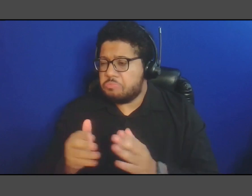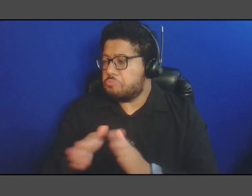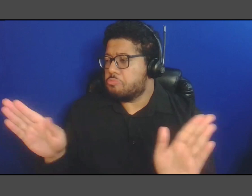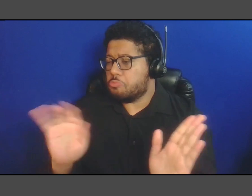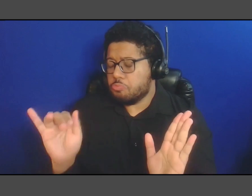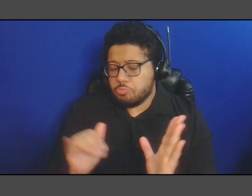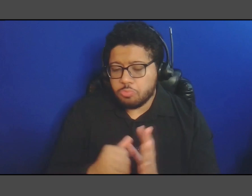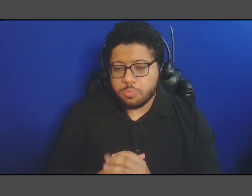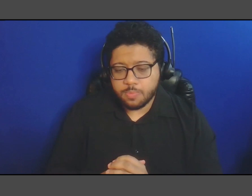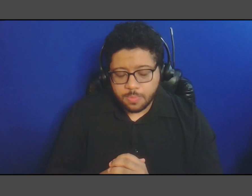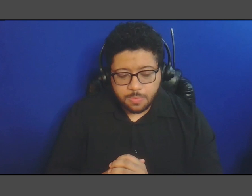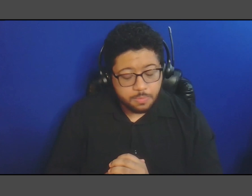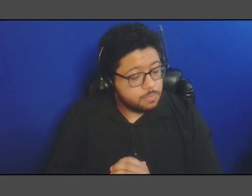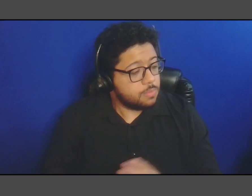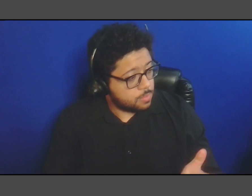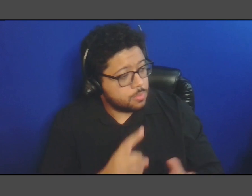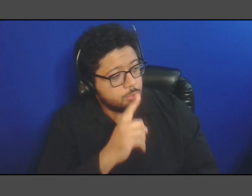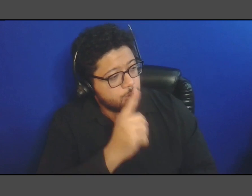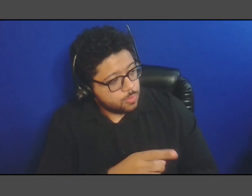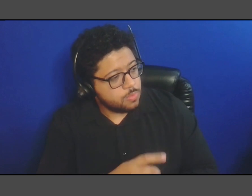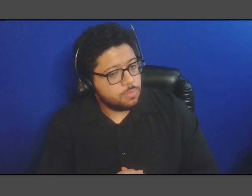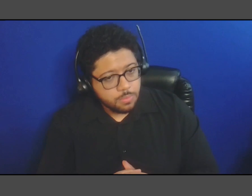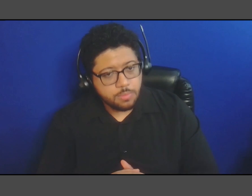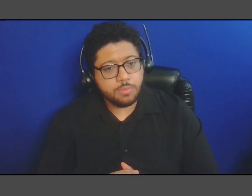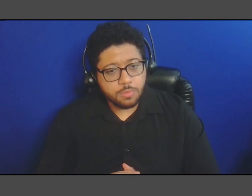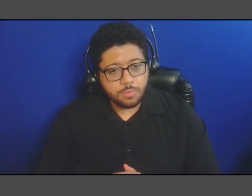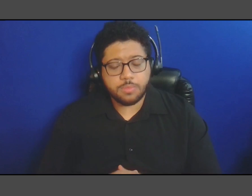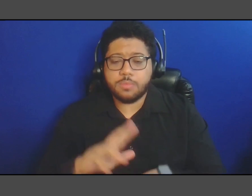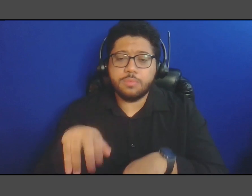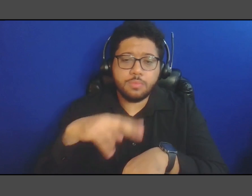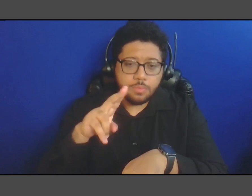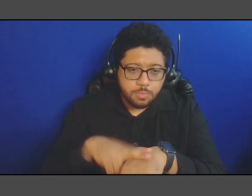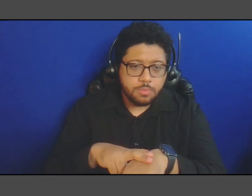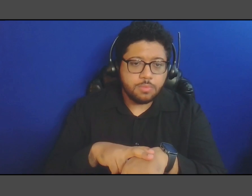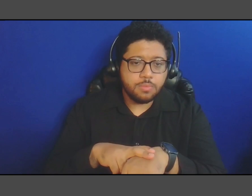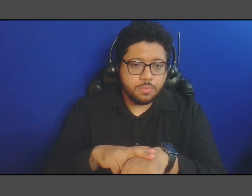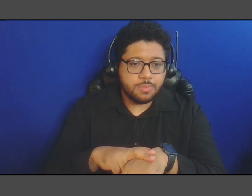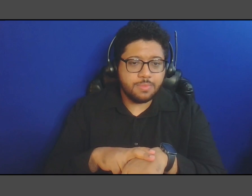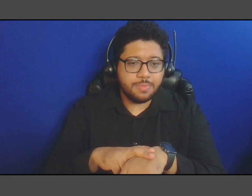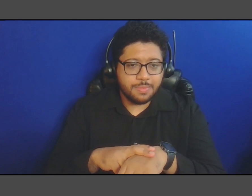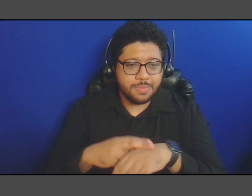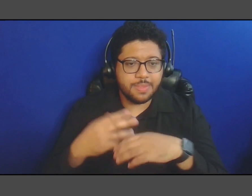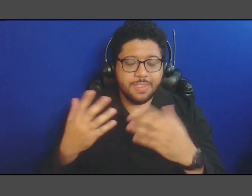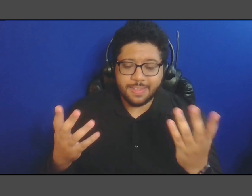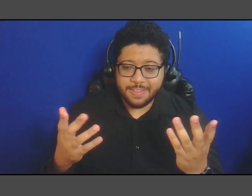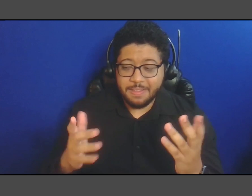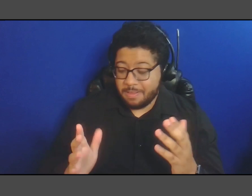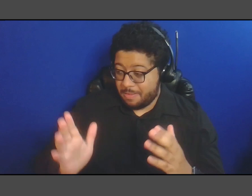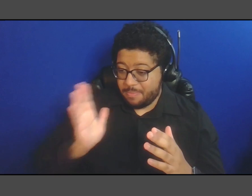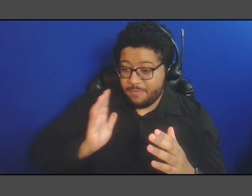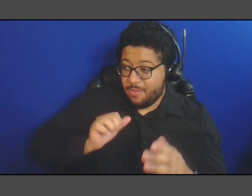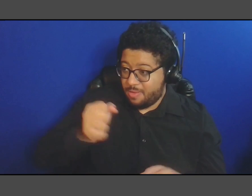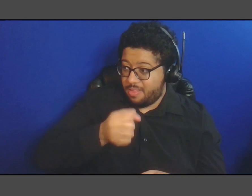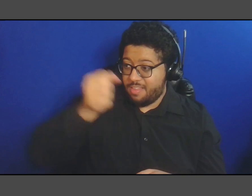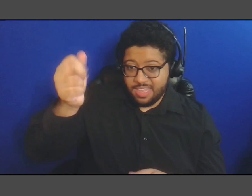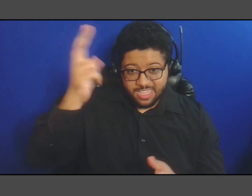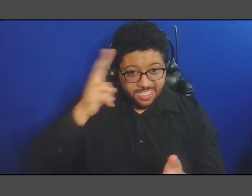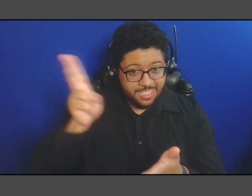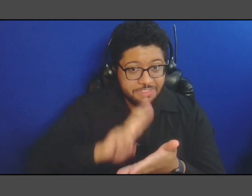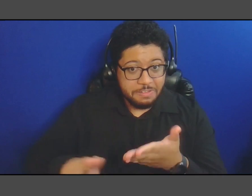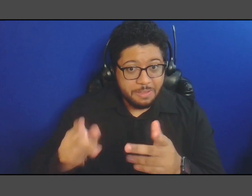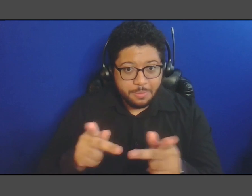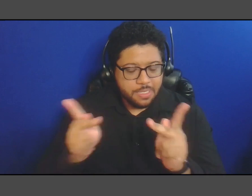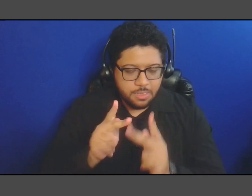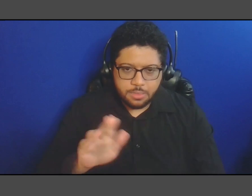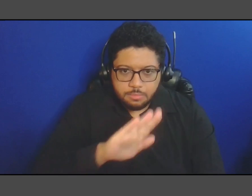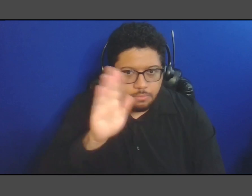Sure. Well, of course, I'd never been a secretary before. So, you know, you get to the office and you think,